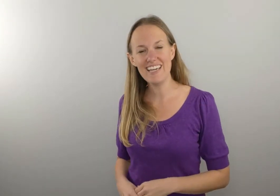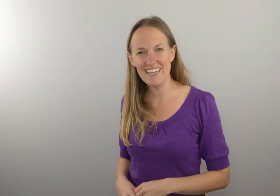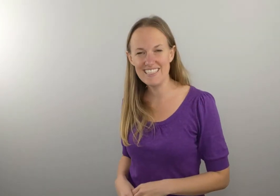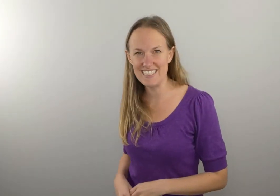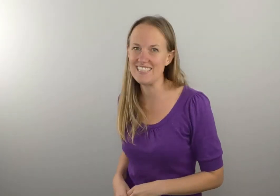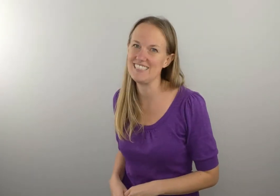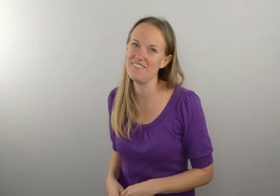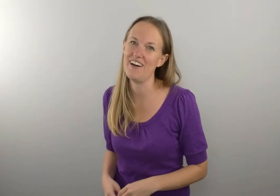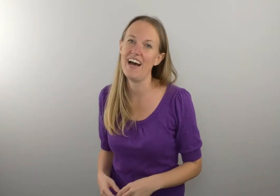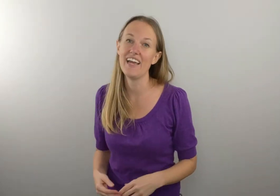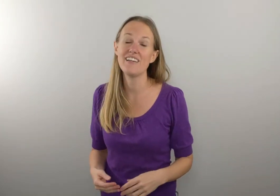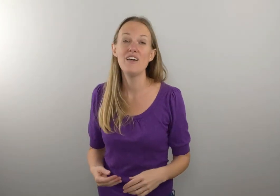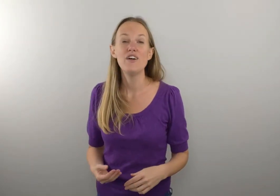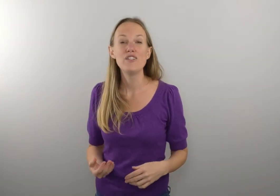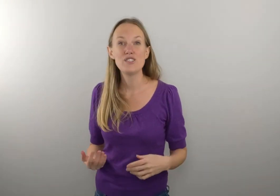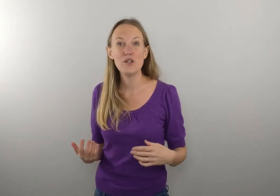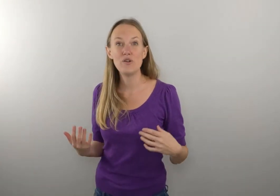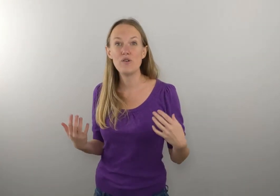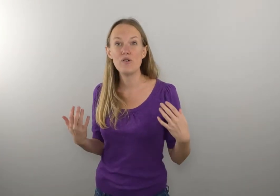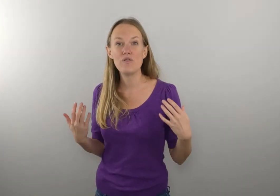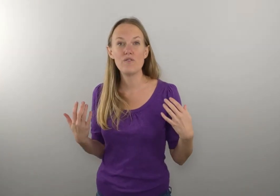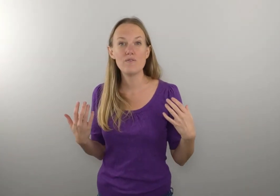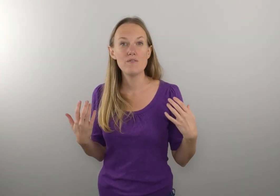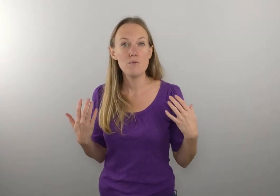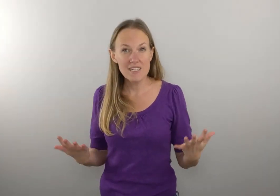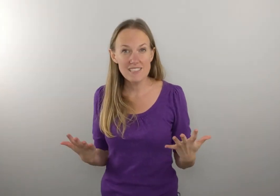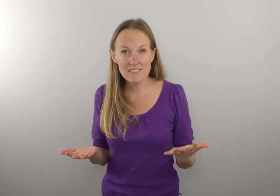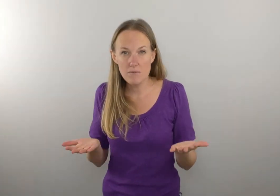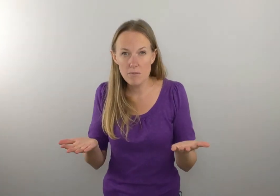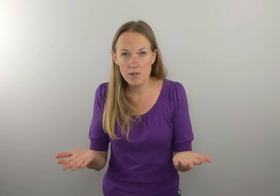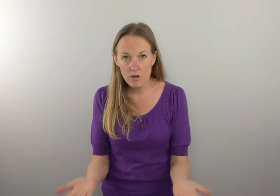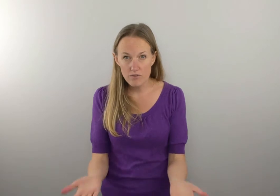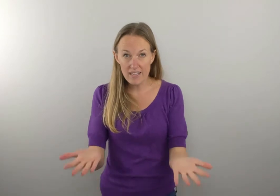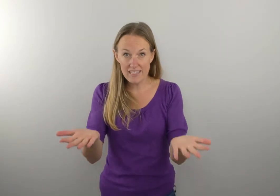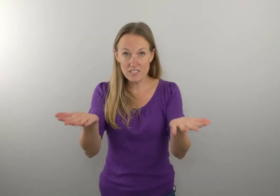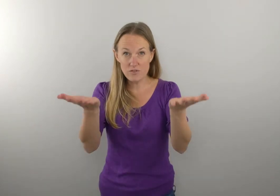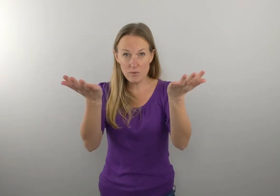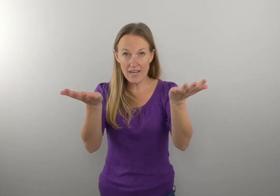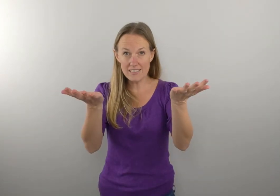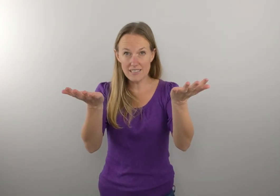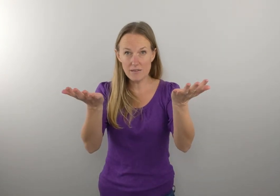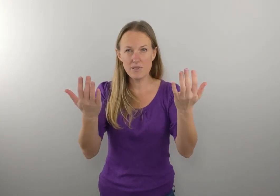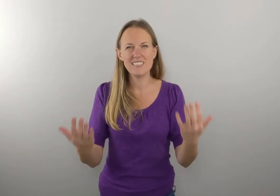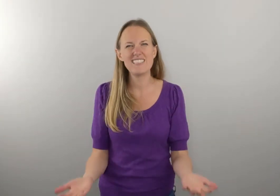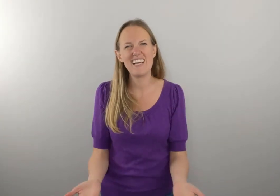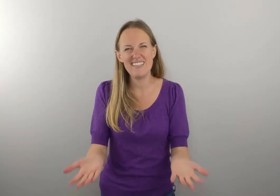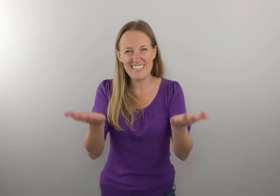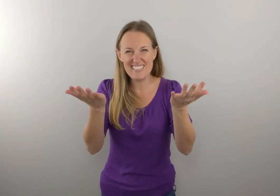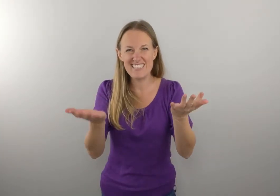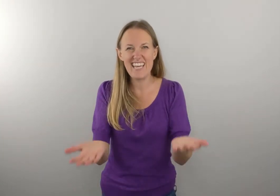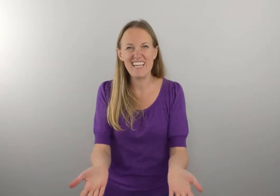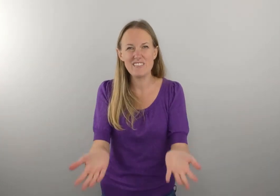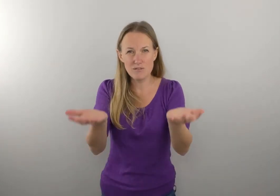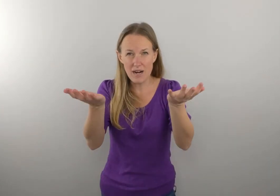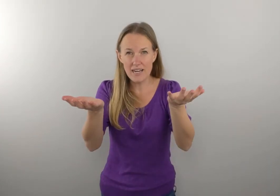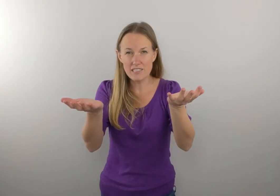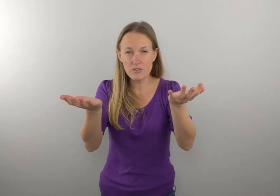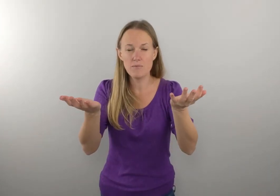he justified. So you might see some people go like this for rising, but this is kind of like stand, rise, what you might